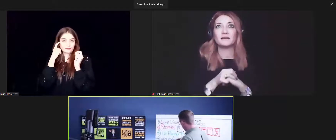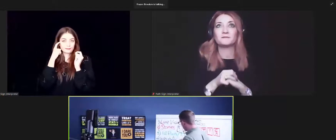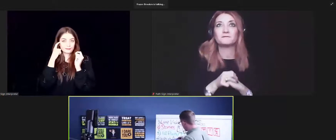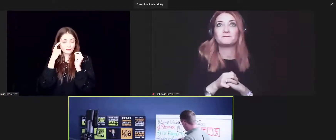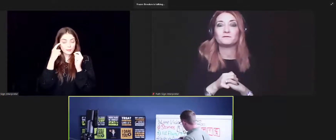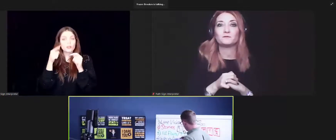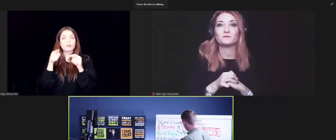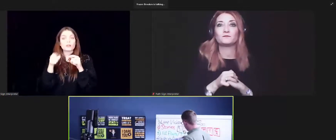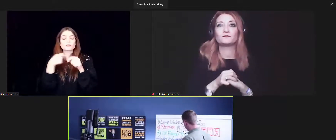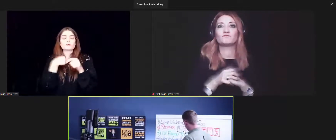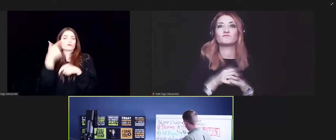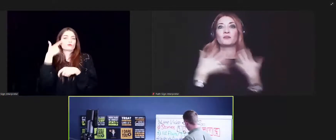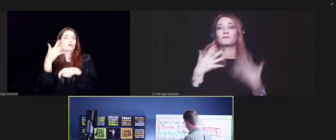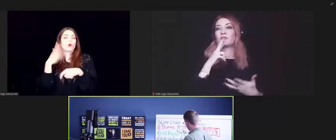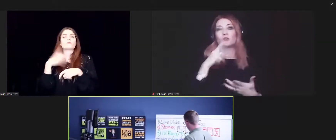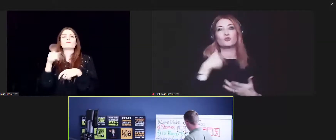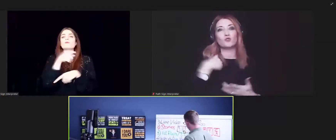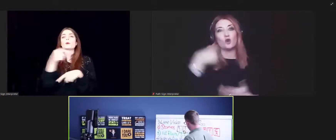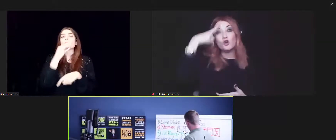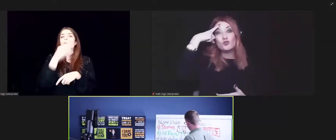onto WhatsApp.